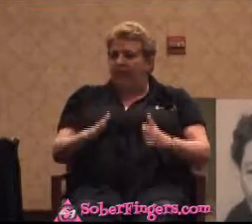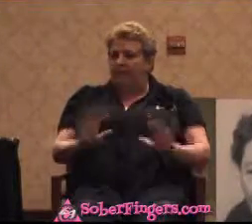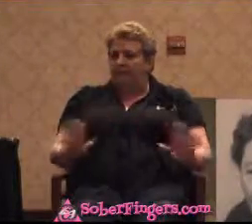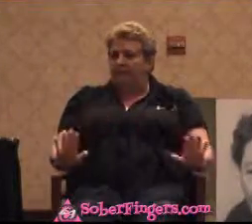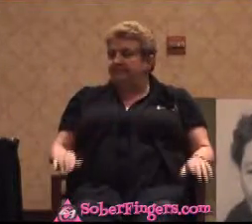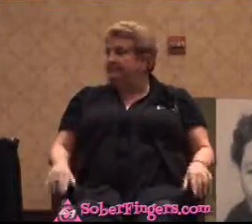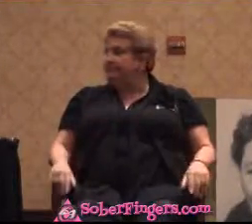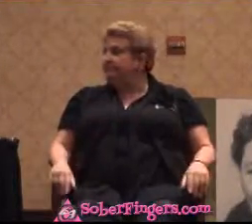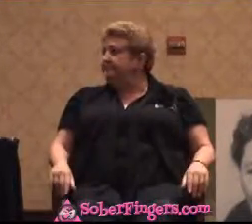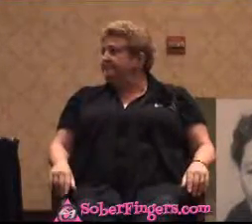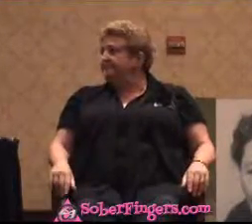That,